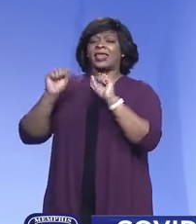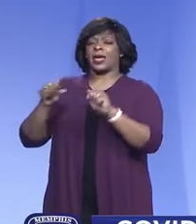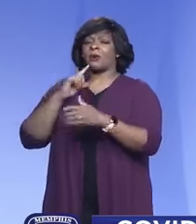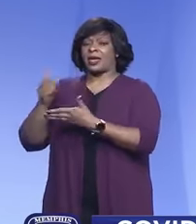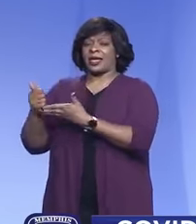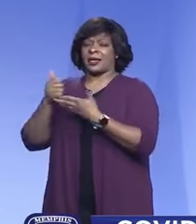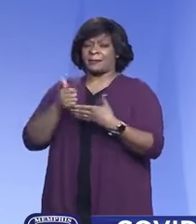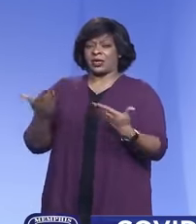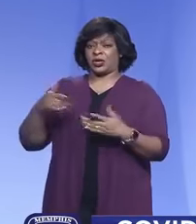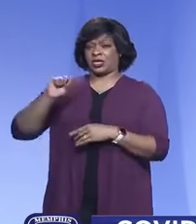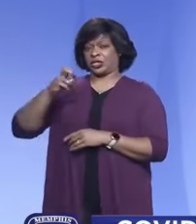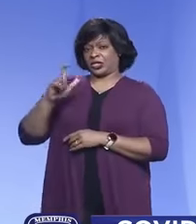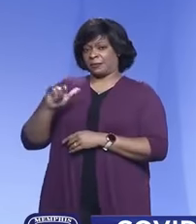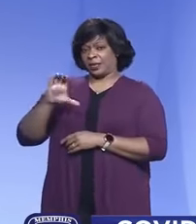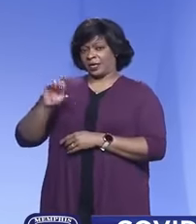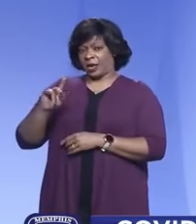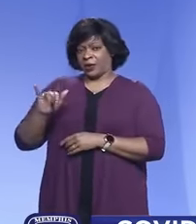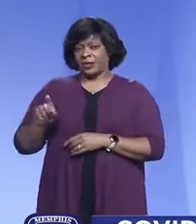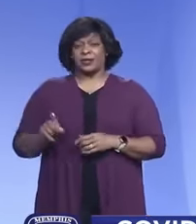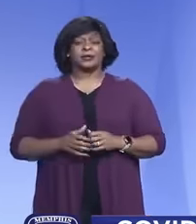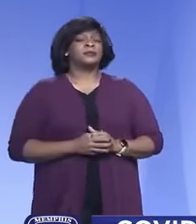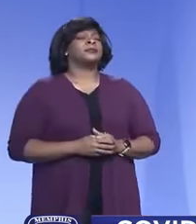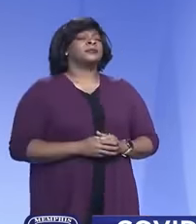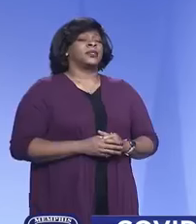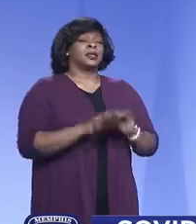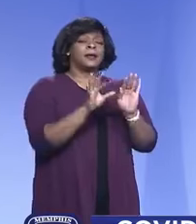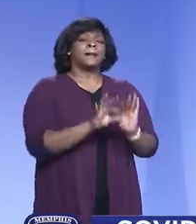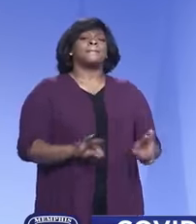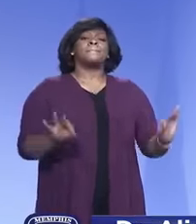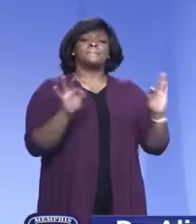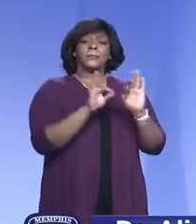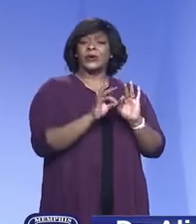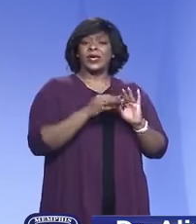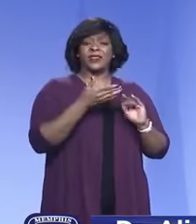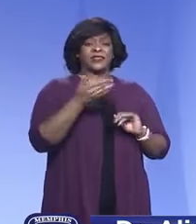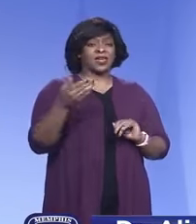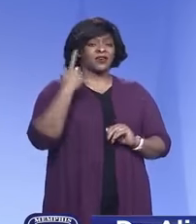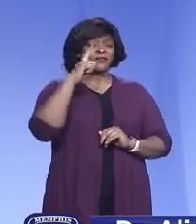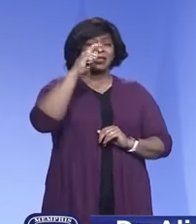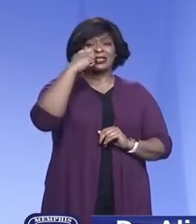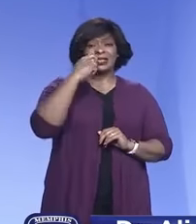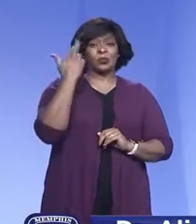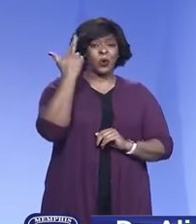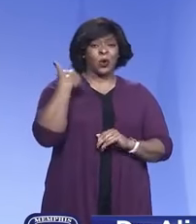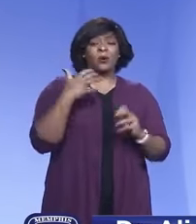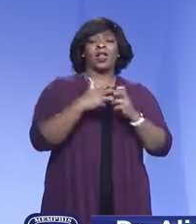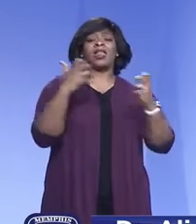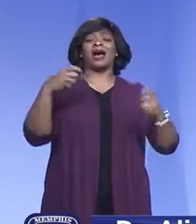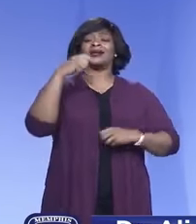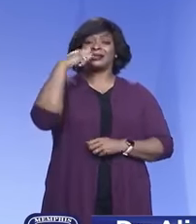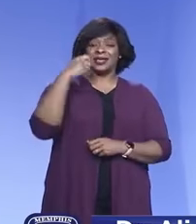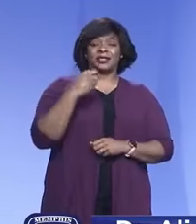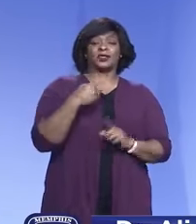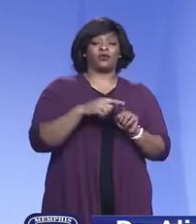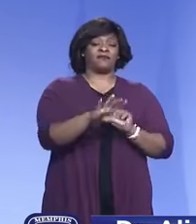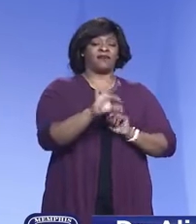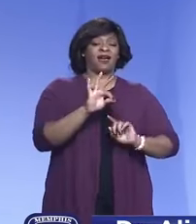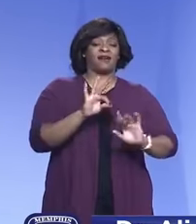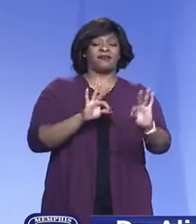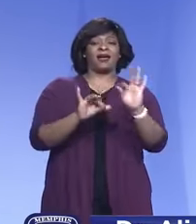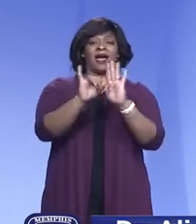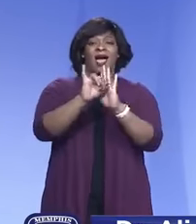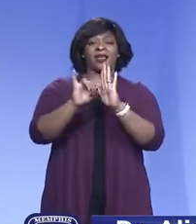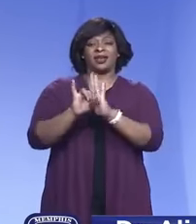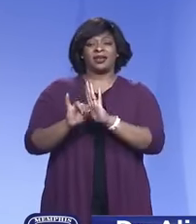here in Shelby County? So the key to testing, and the reason we do so much testing, is case finding. We want